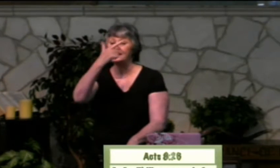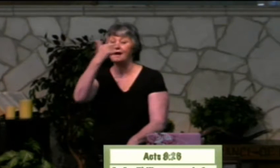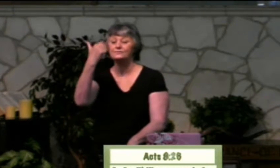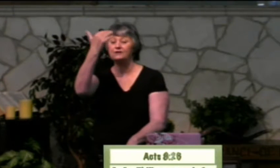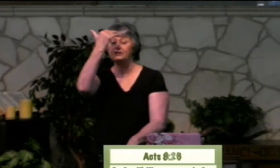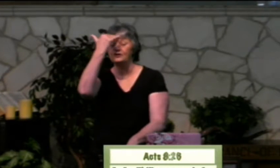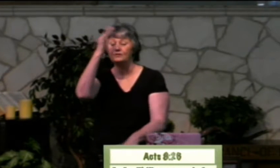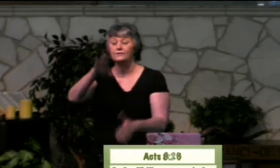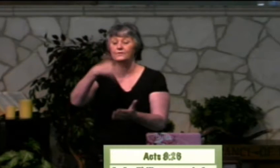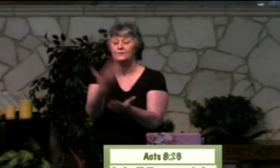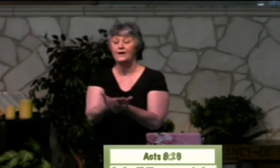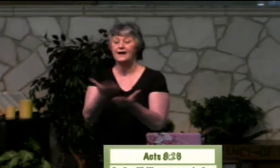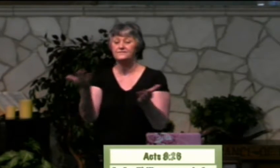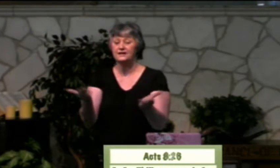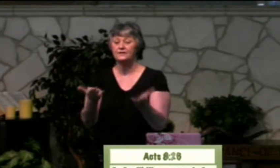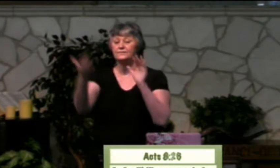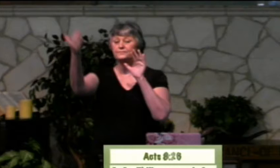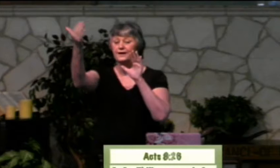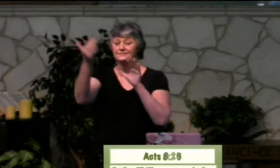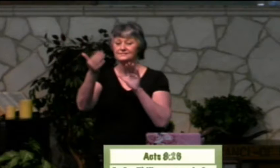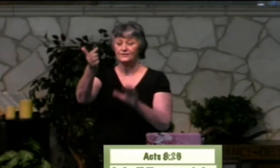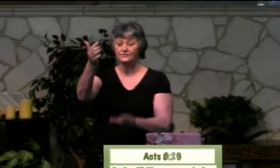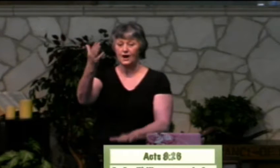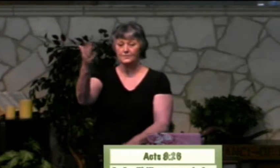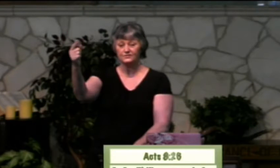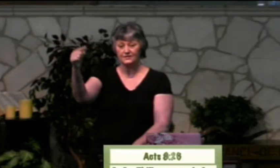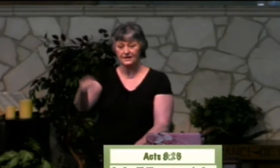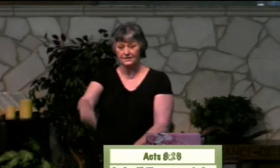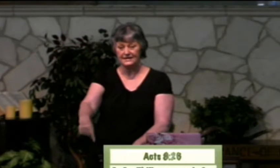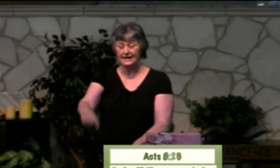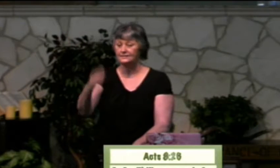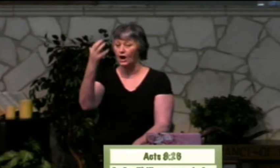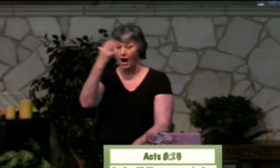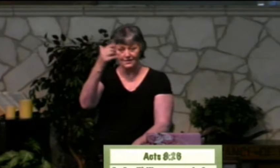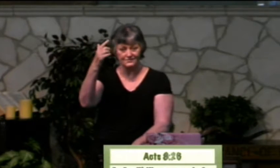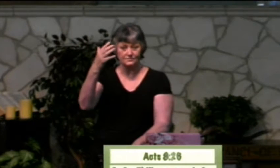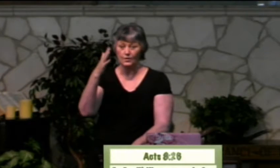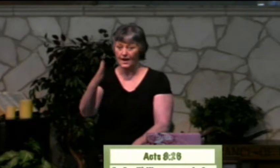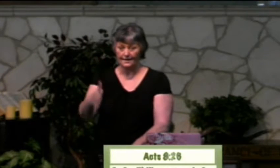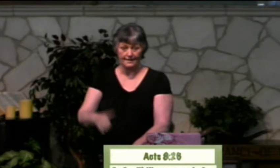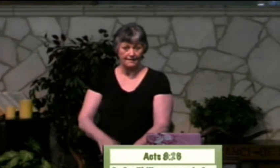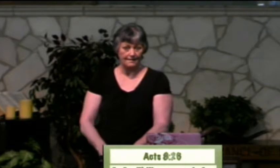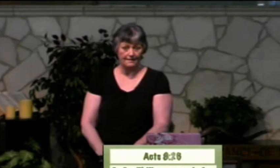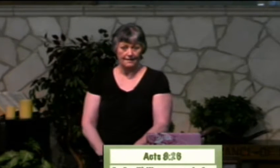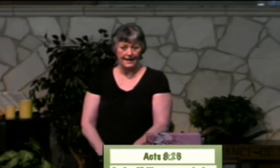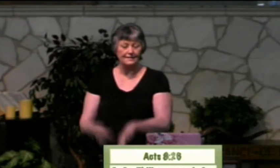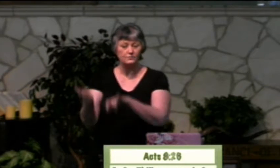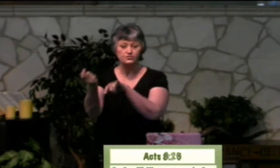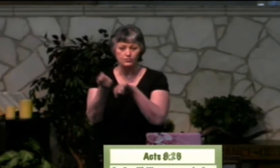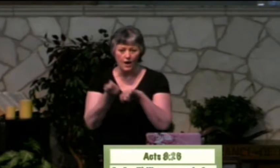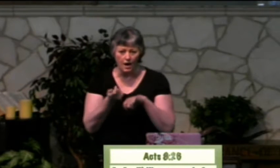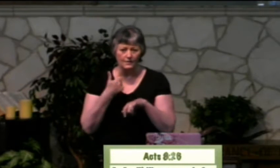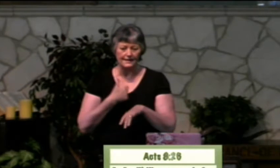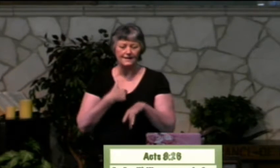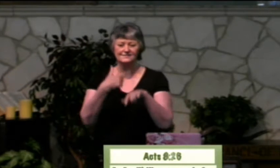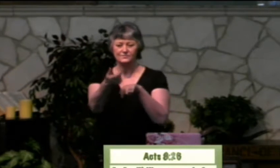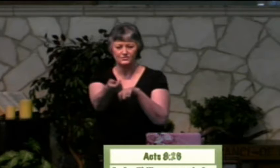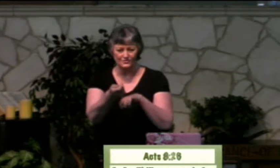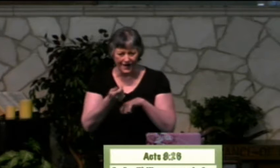Because we knew when we arrived here, the presence of God was going to come down an awesome way. And it was drawing us, it was drawing